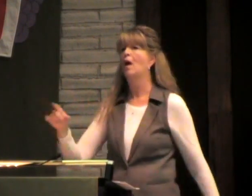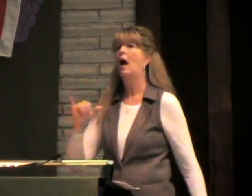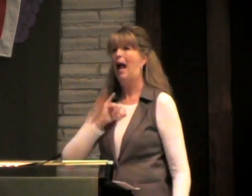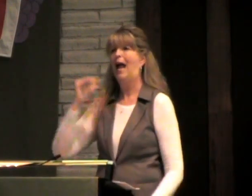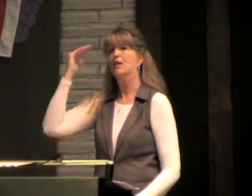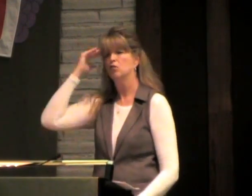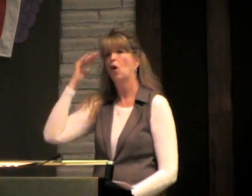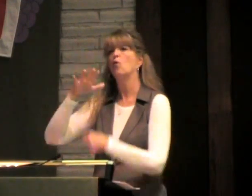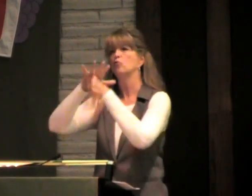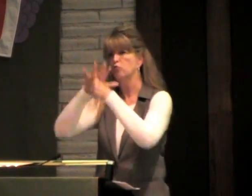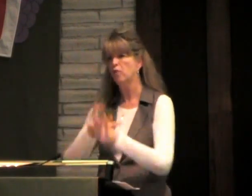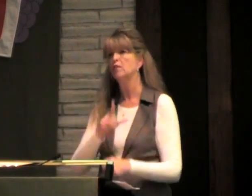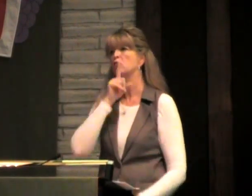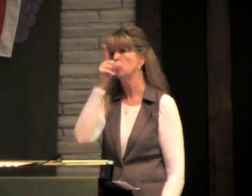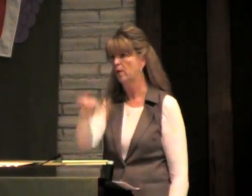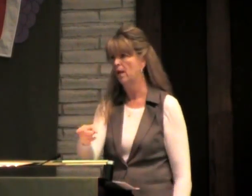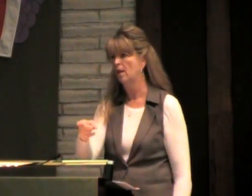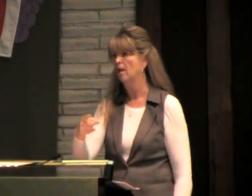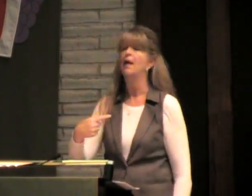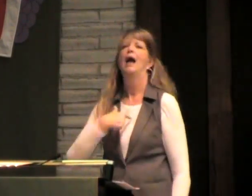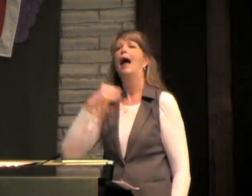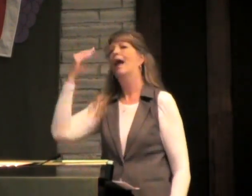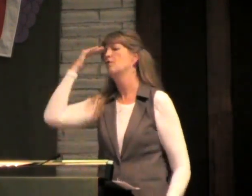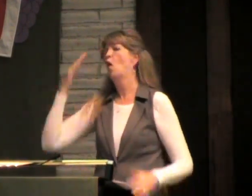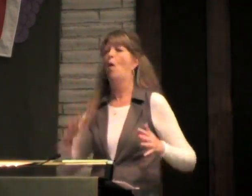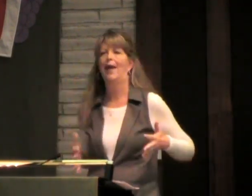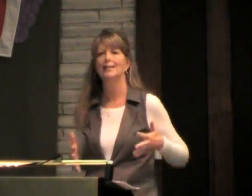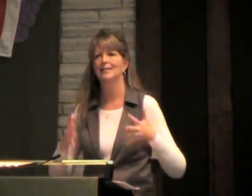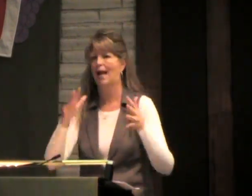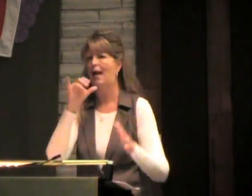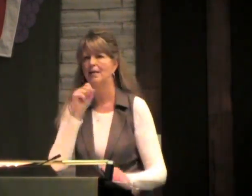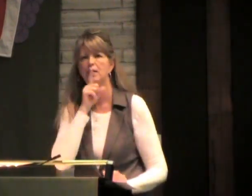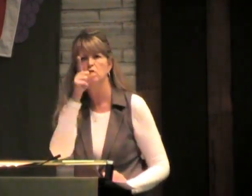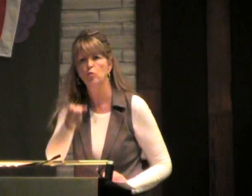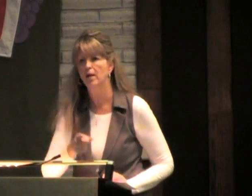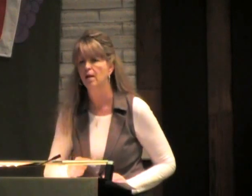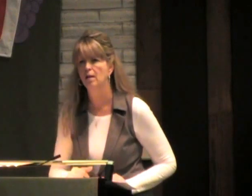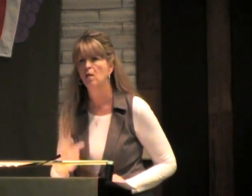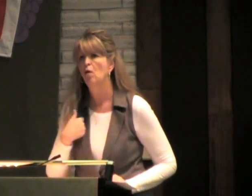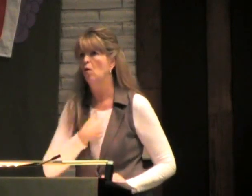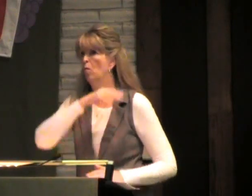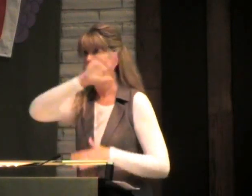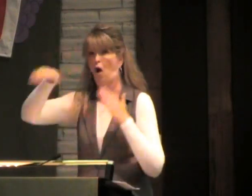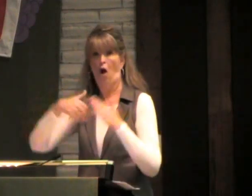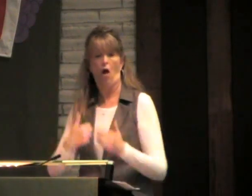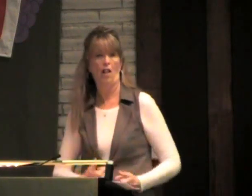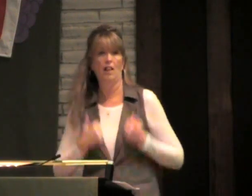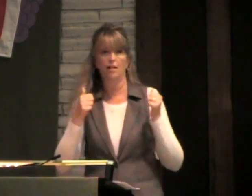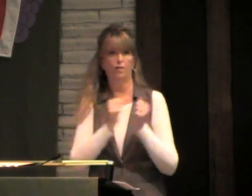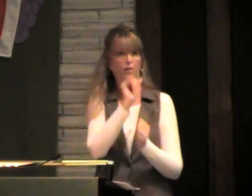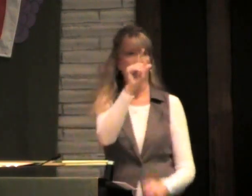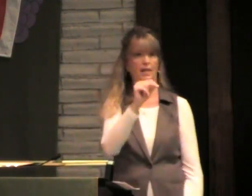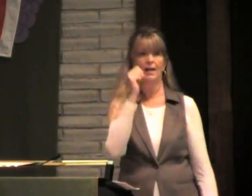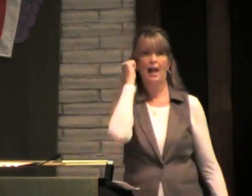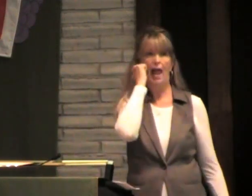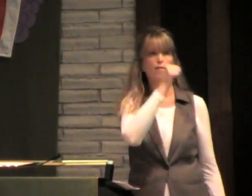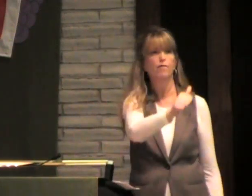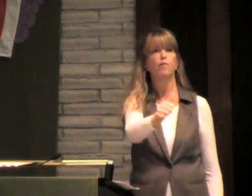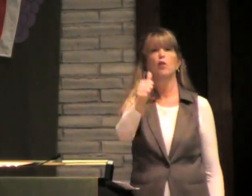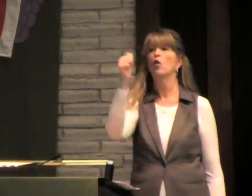would never put those kind of demands on you, because stress is real. And I know anxiety is real. And we all live with